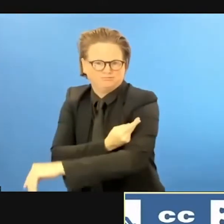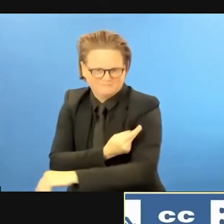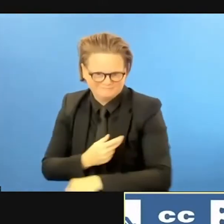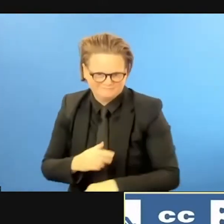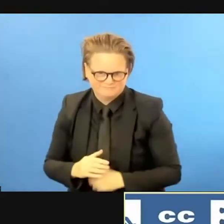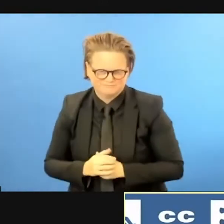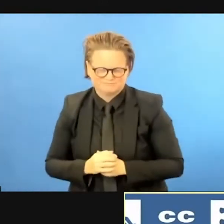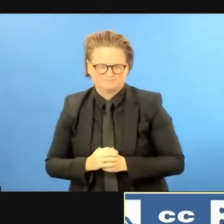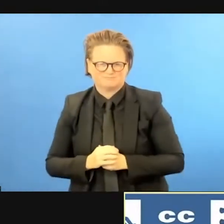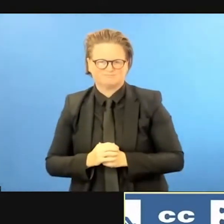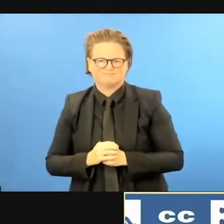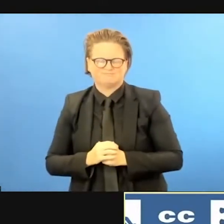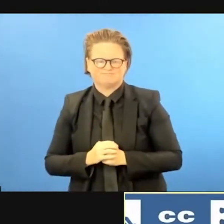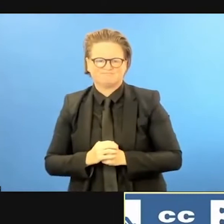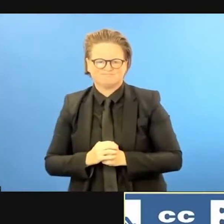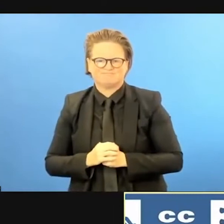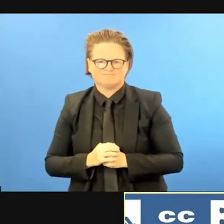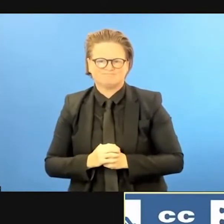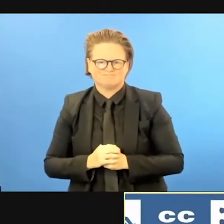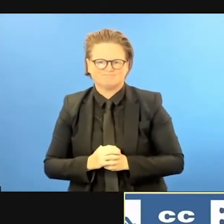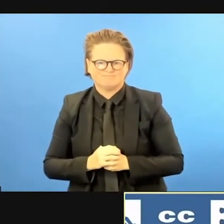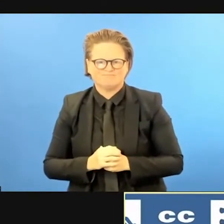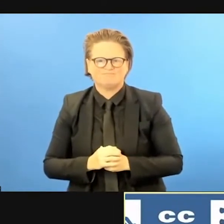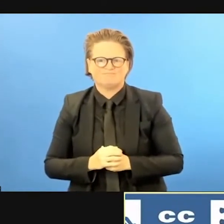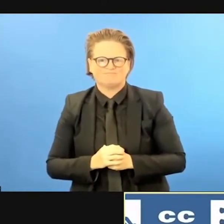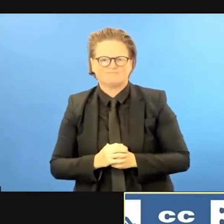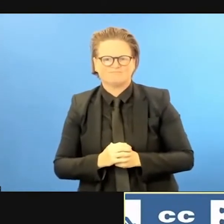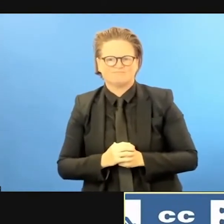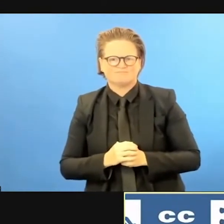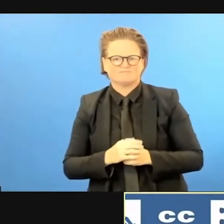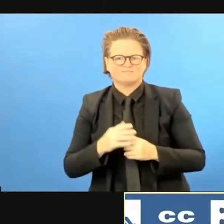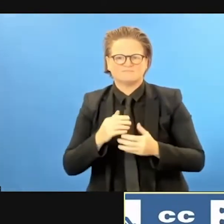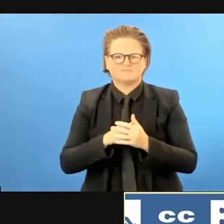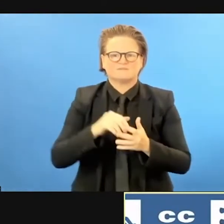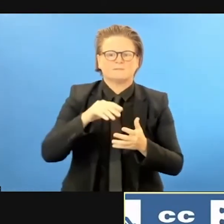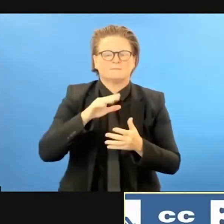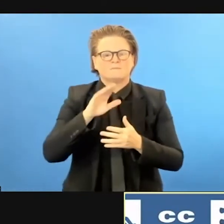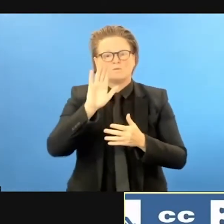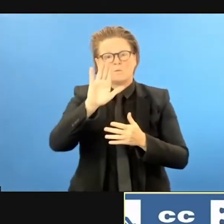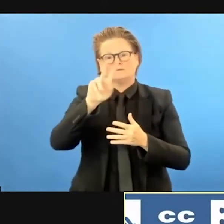towards the second piece of the question, which was, it slipped my mind,